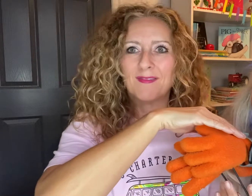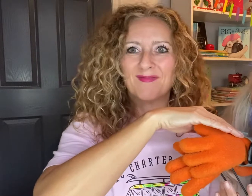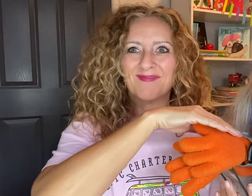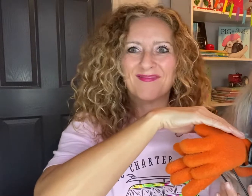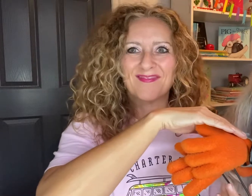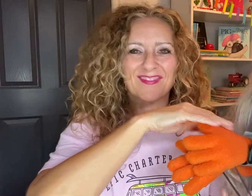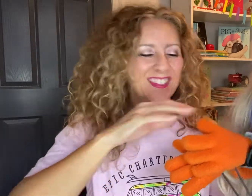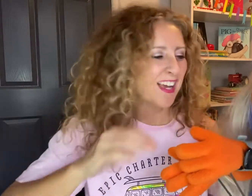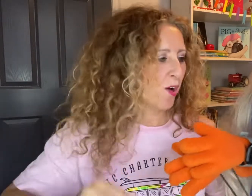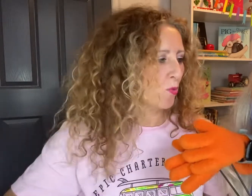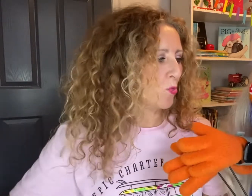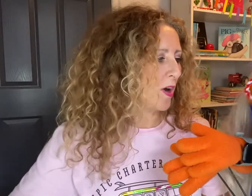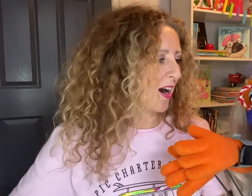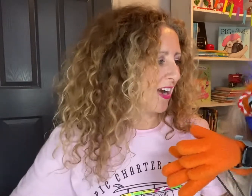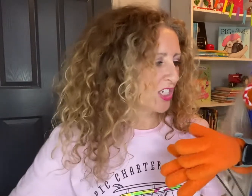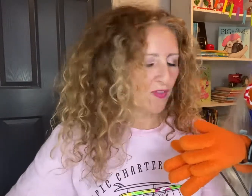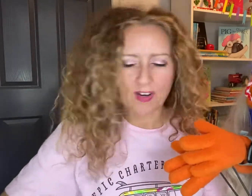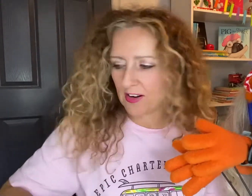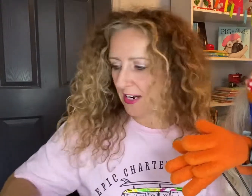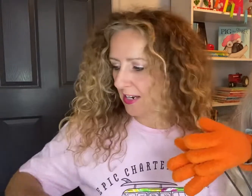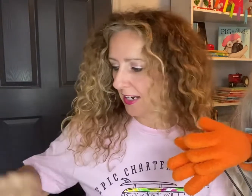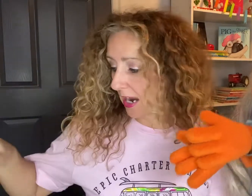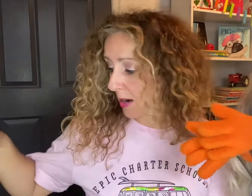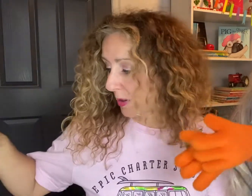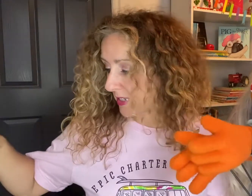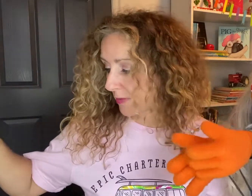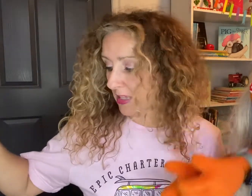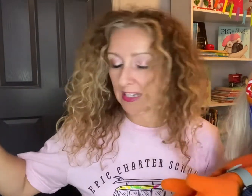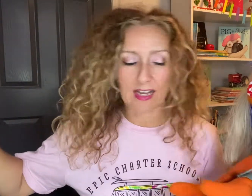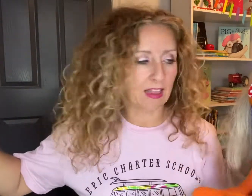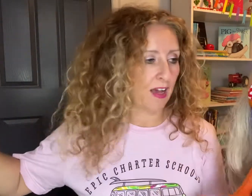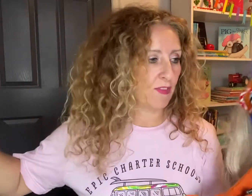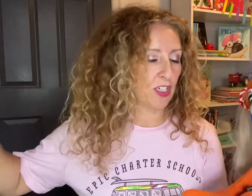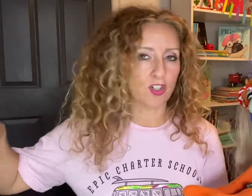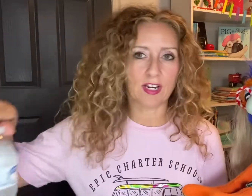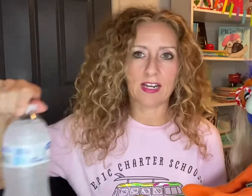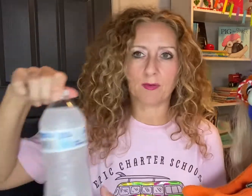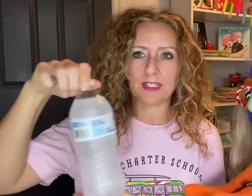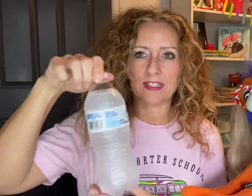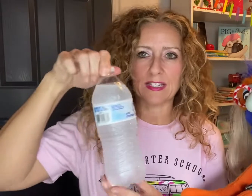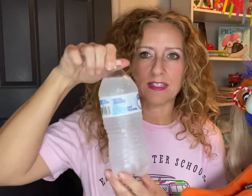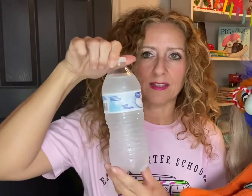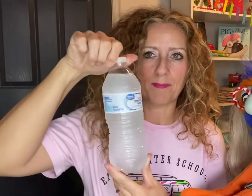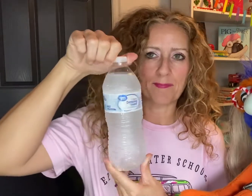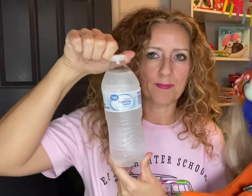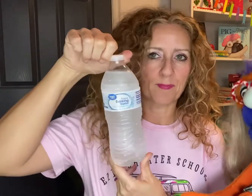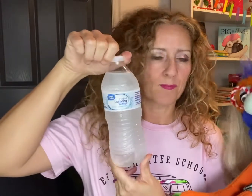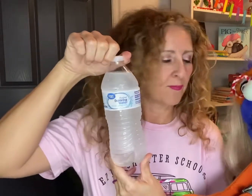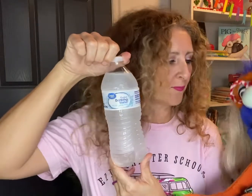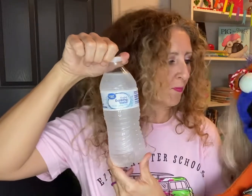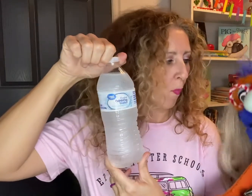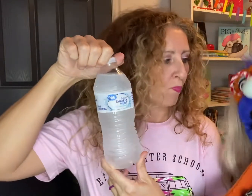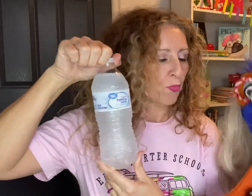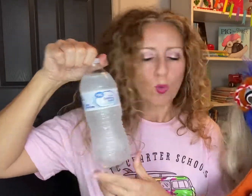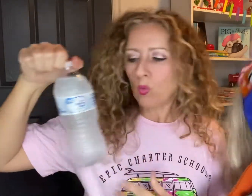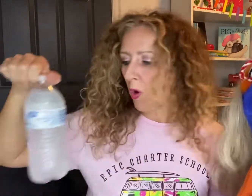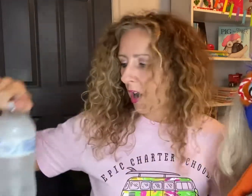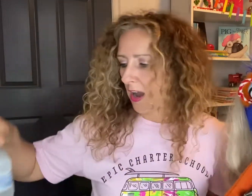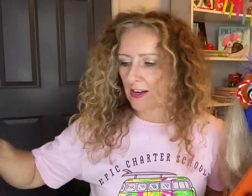That's a watch. A watch. Very good. I brought something that I love to drink. What's this? Oh that's water. Water.